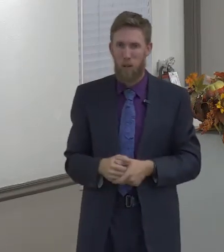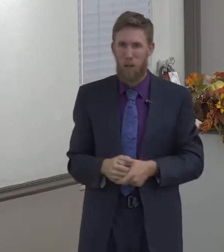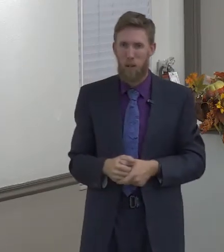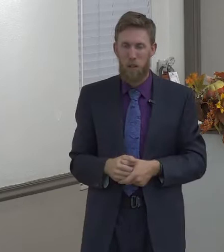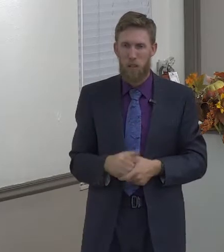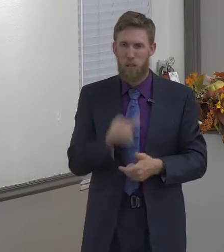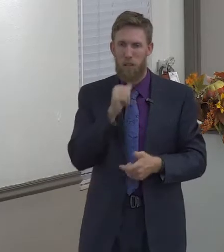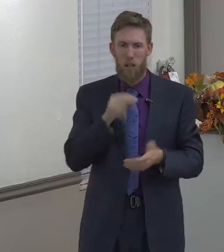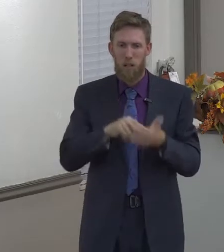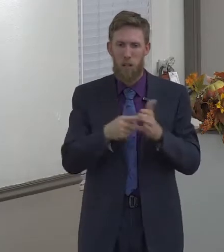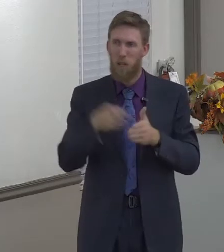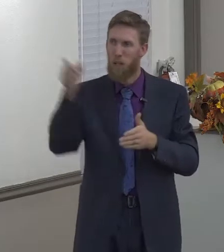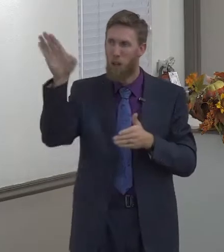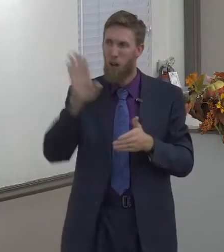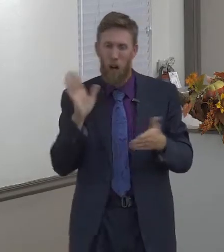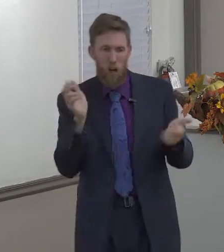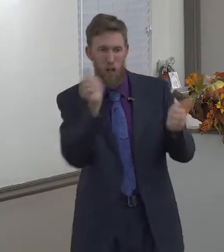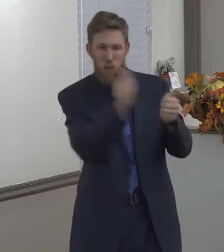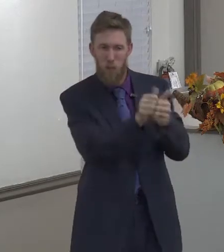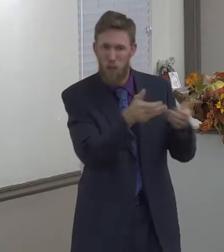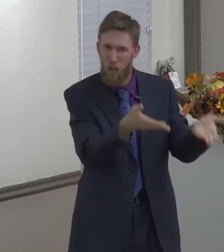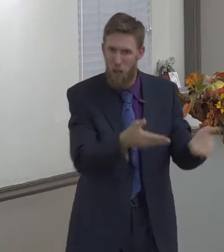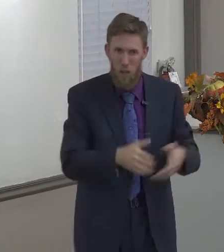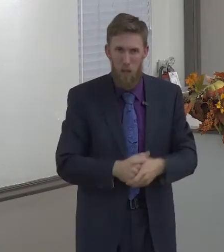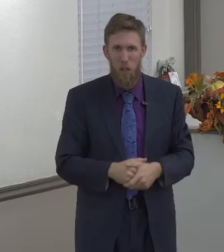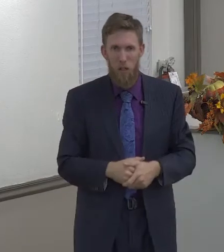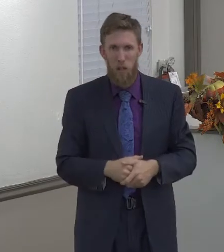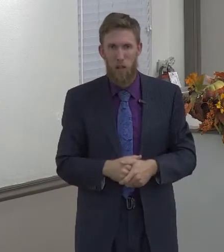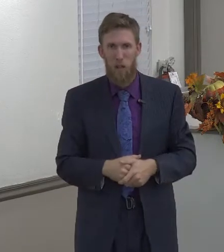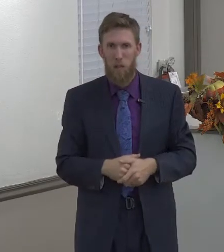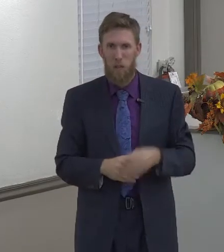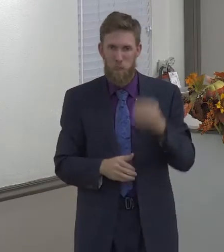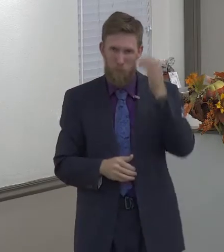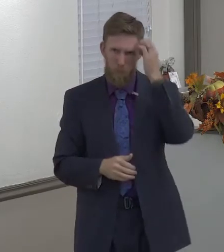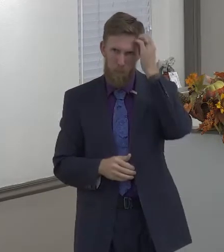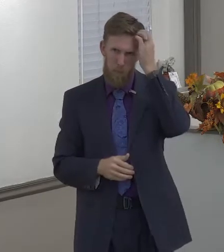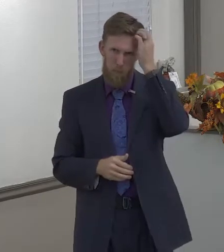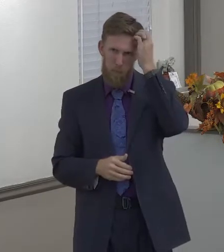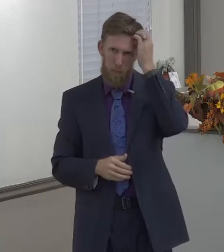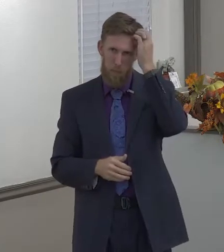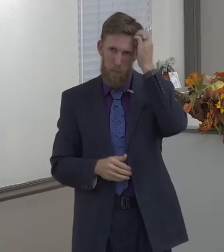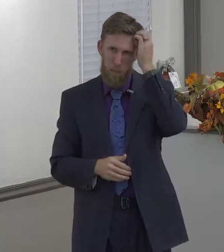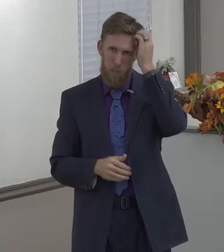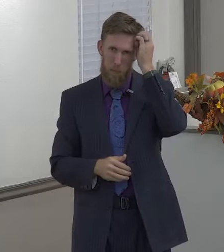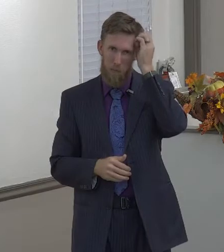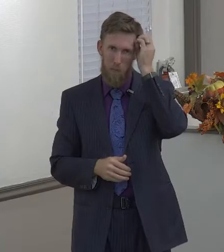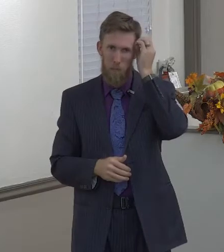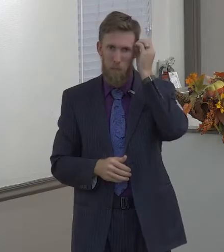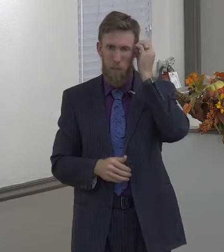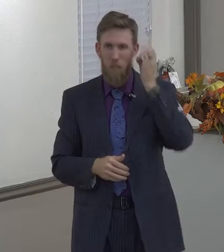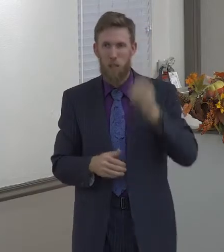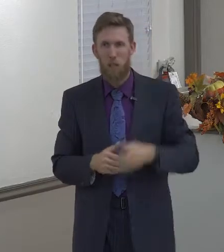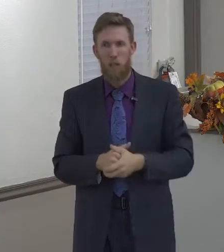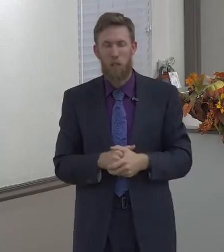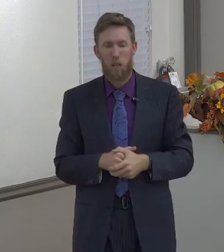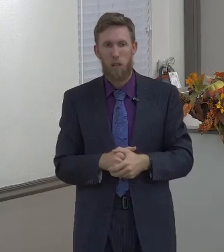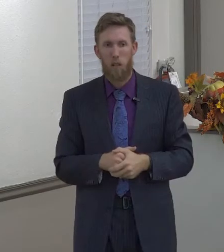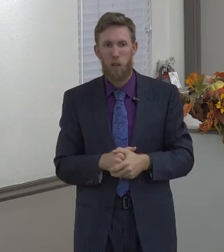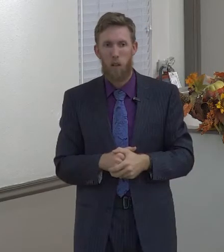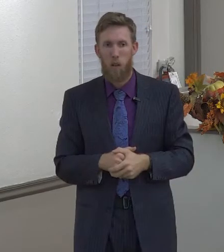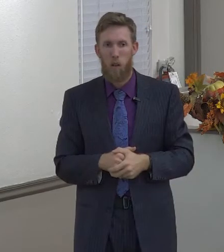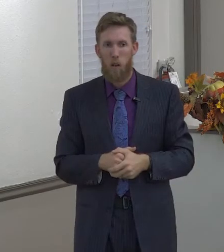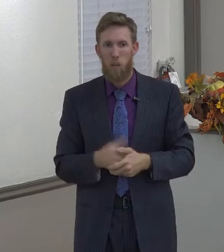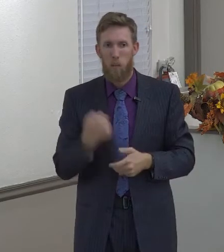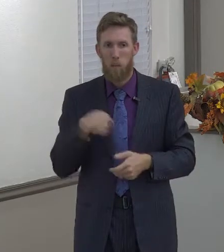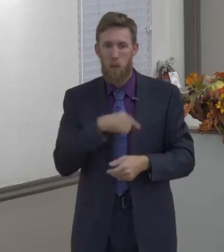years ago. What does that help us understand? We've had a number of people saved here as of late, 20, 30 people or something in the last couple